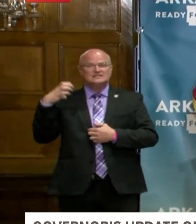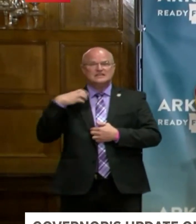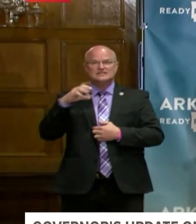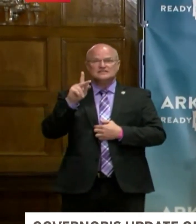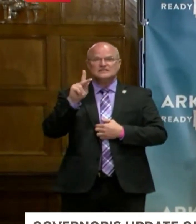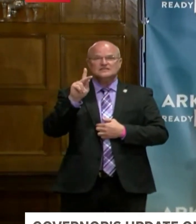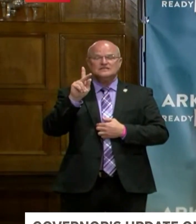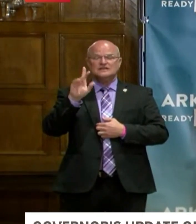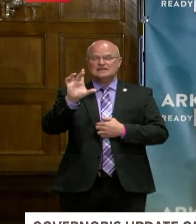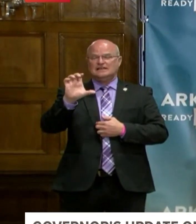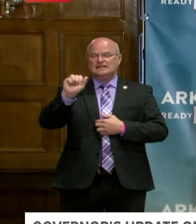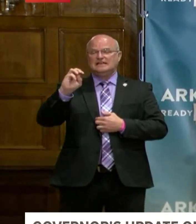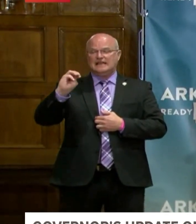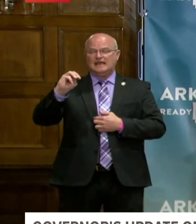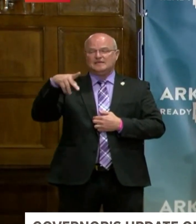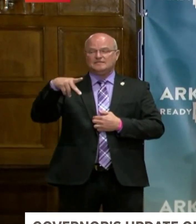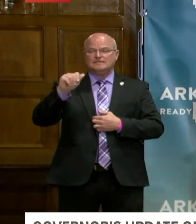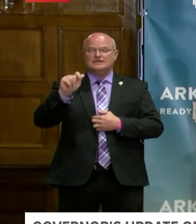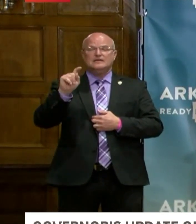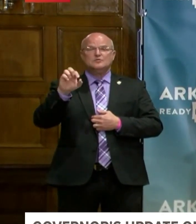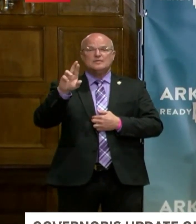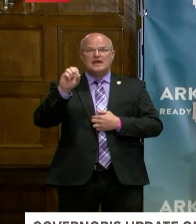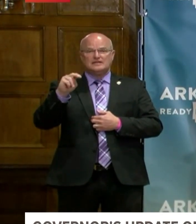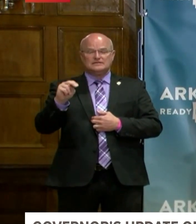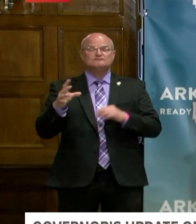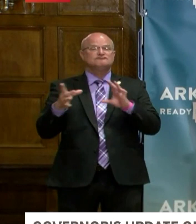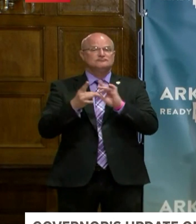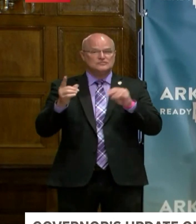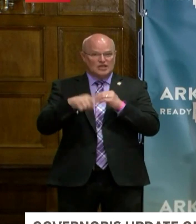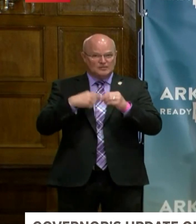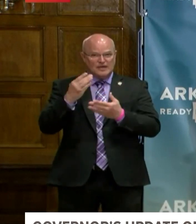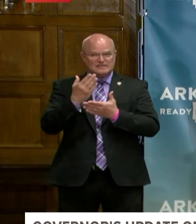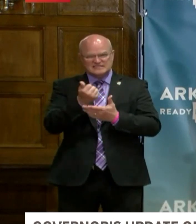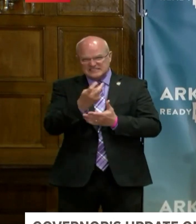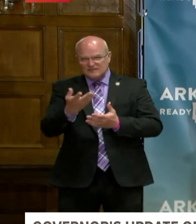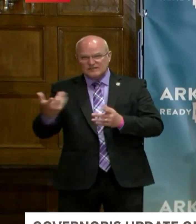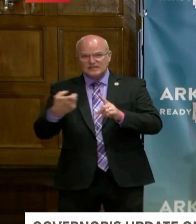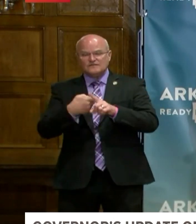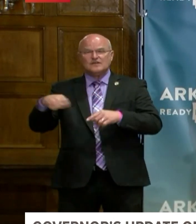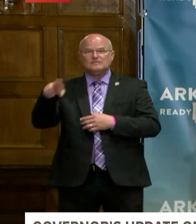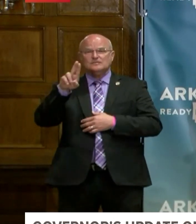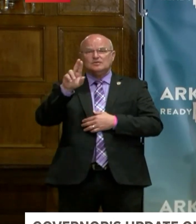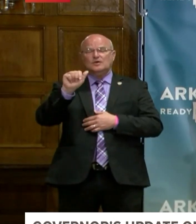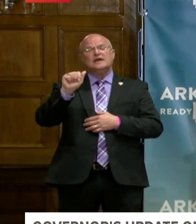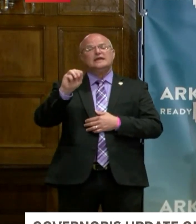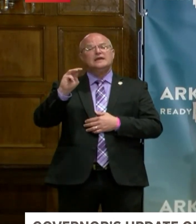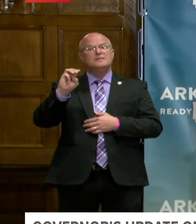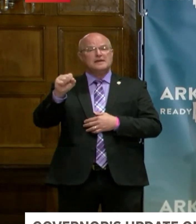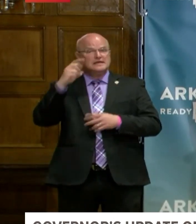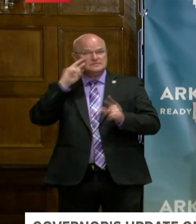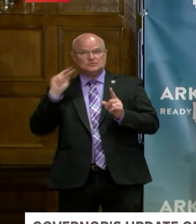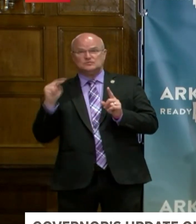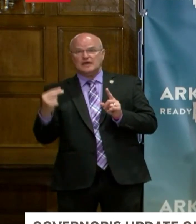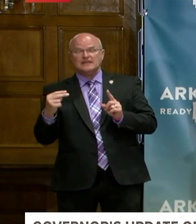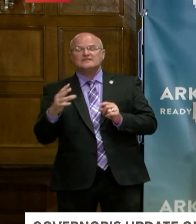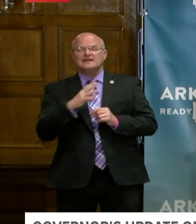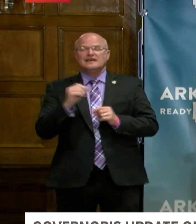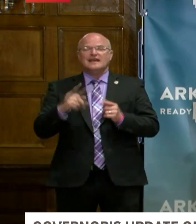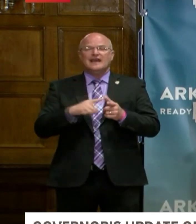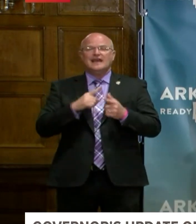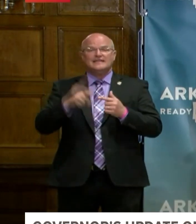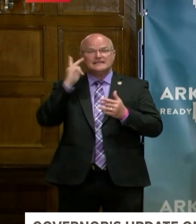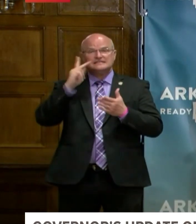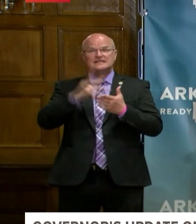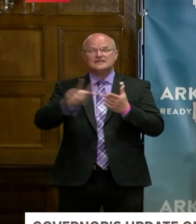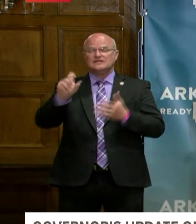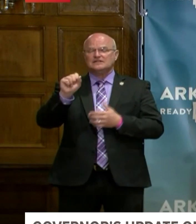Cam Patterson will be joining us and talk about a number of things from UAMS perspective. And then